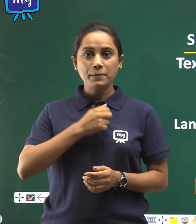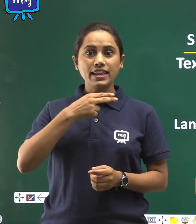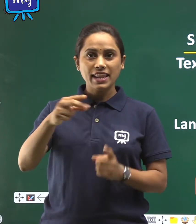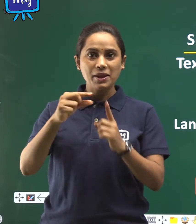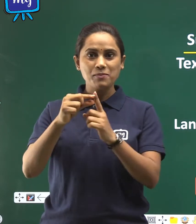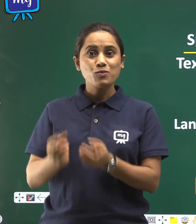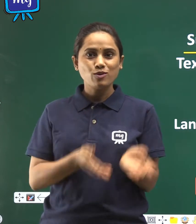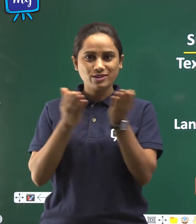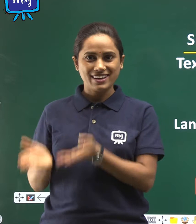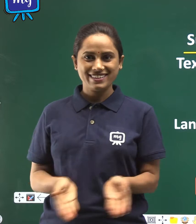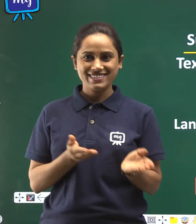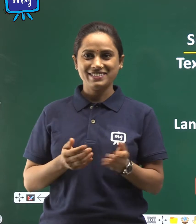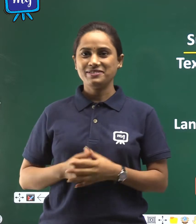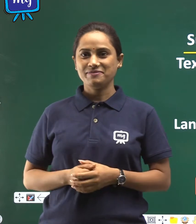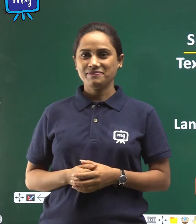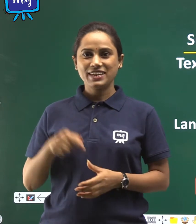Pareva.